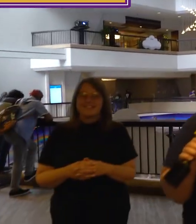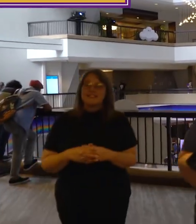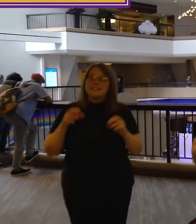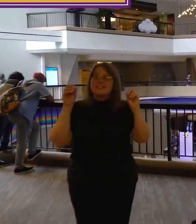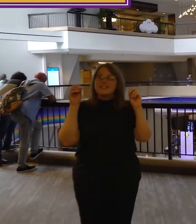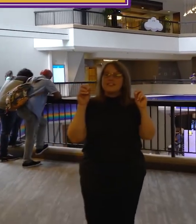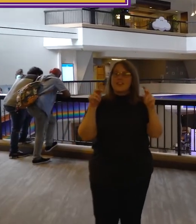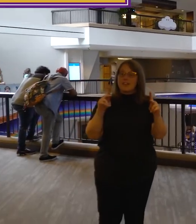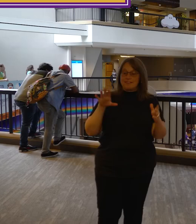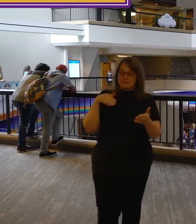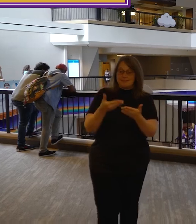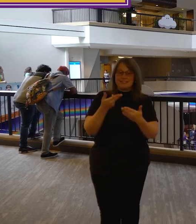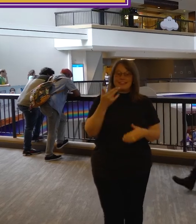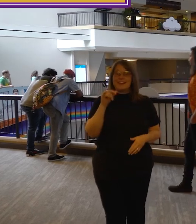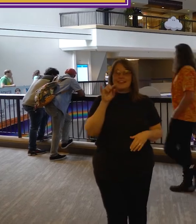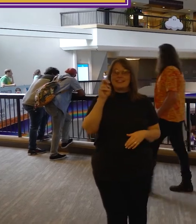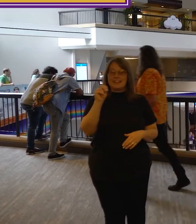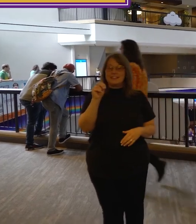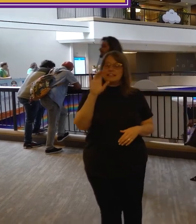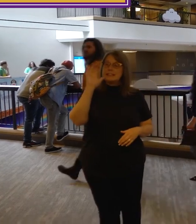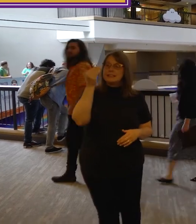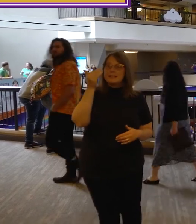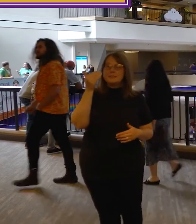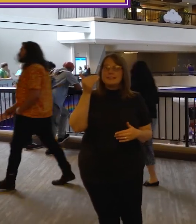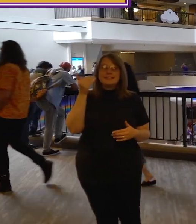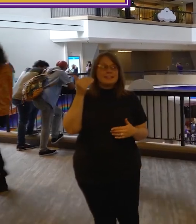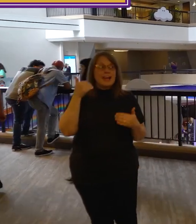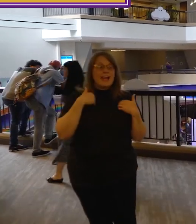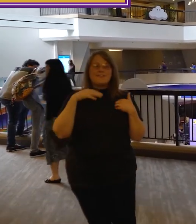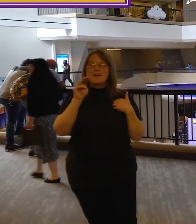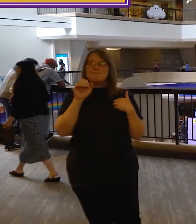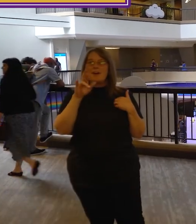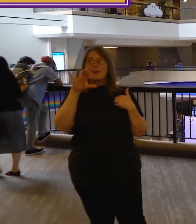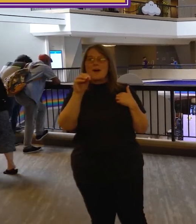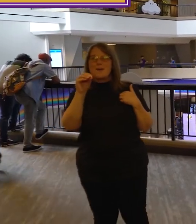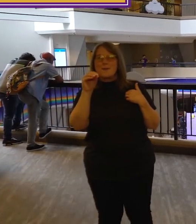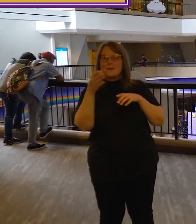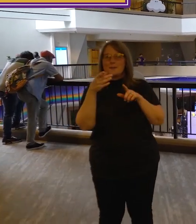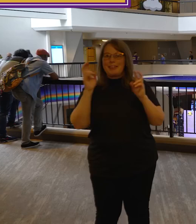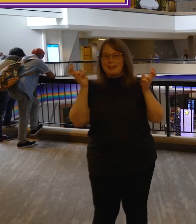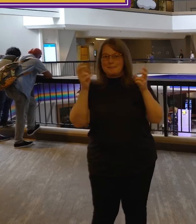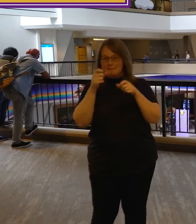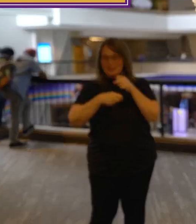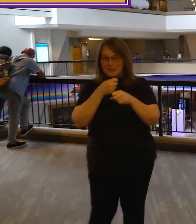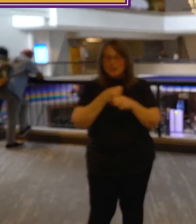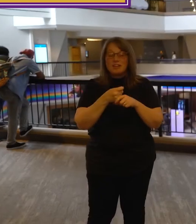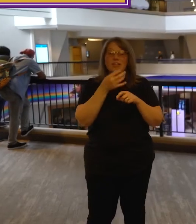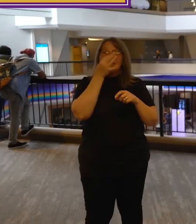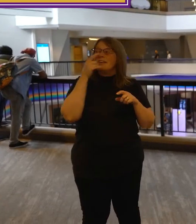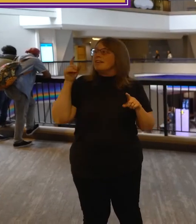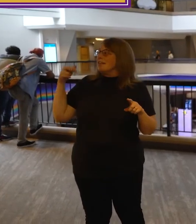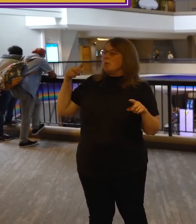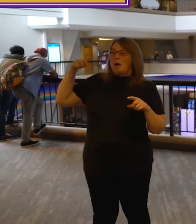All right, we have made it to the Hilton, and it looks like we have a Mario theme this year. So across the Sky Bridge, I just want to point